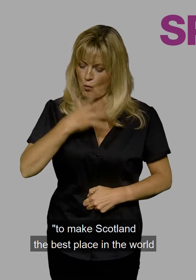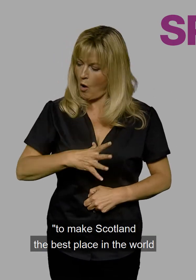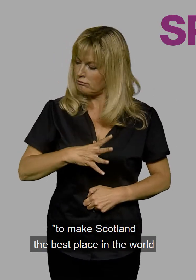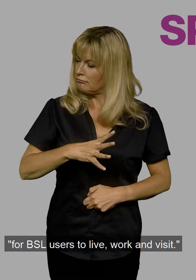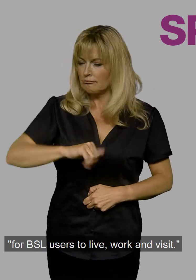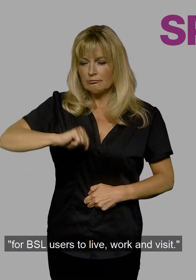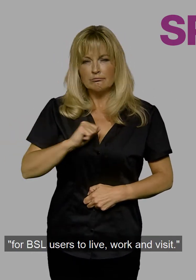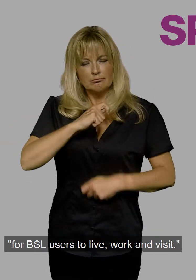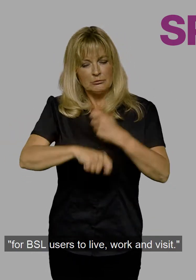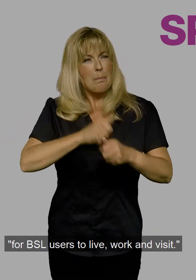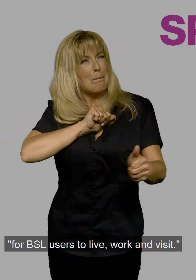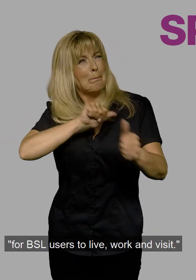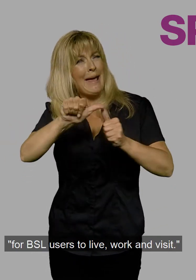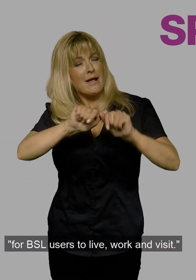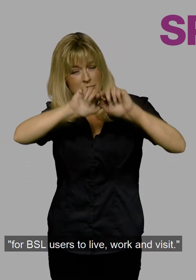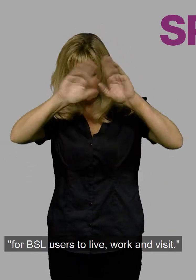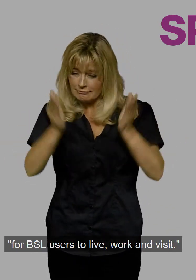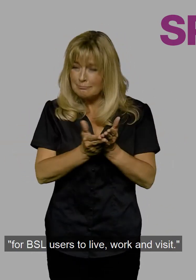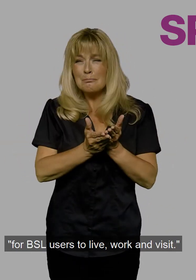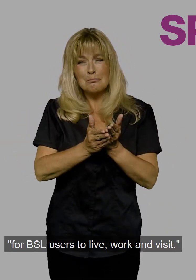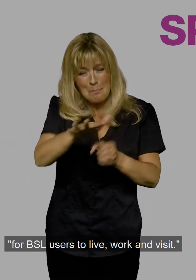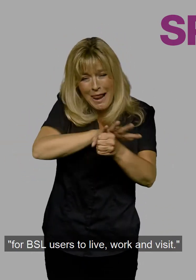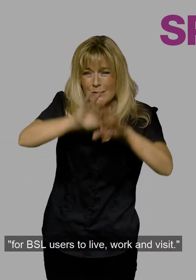world for BSL users to live, work and visit.